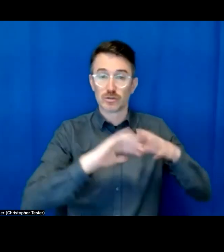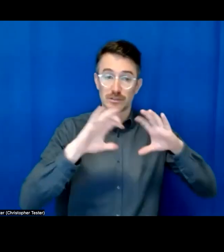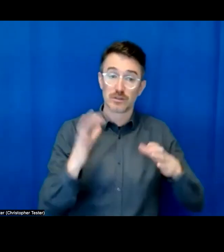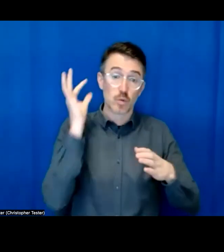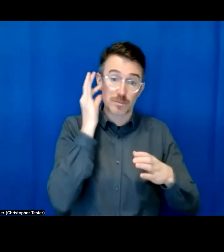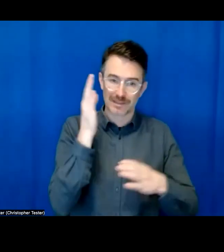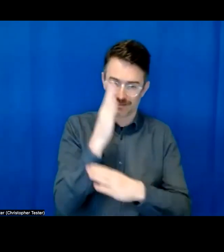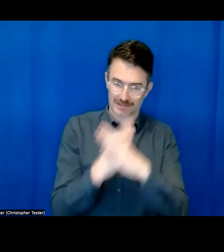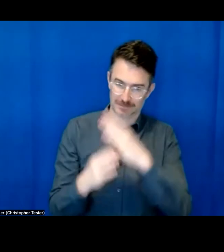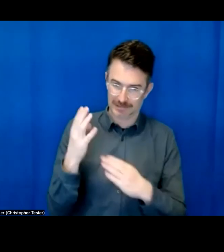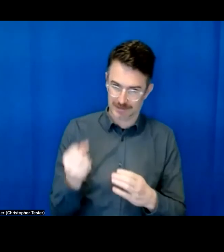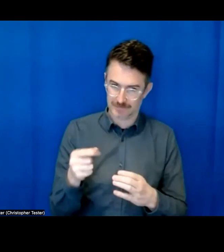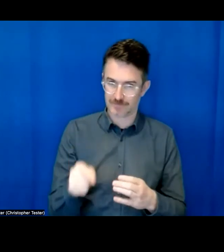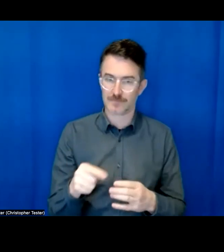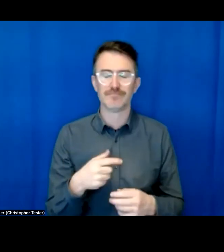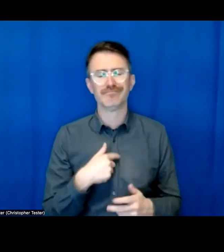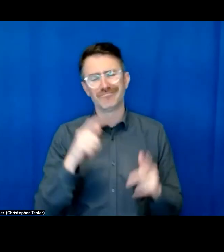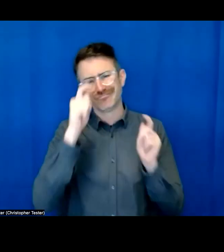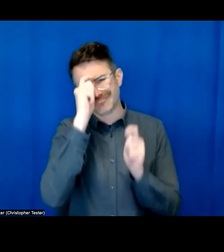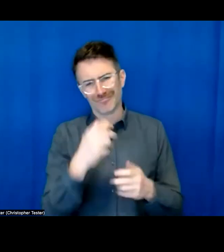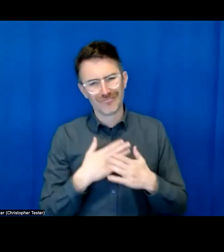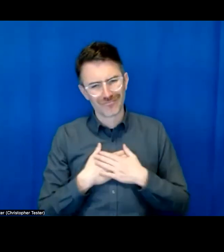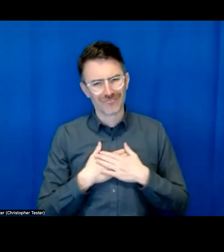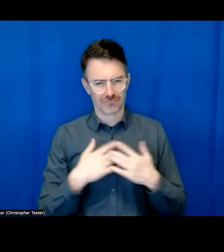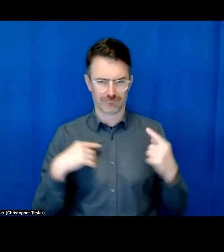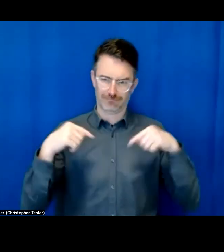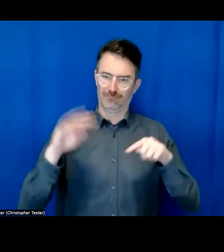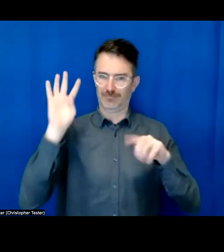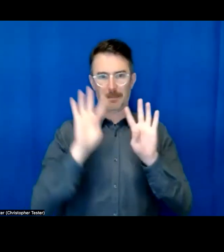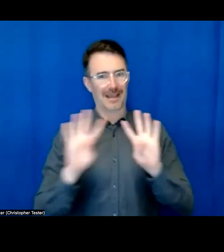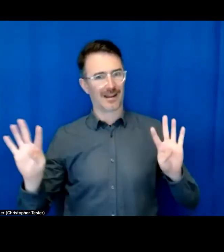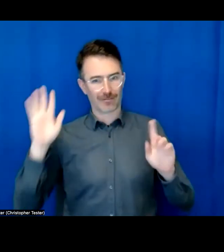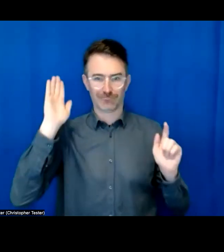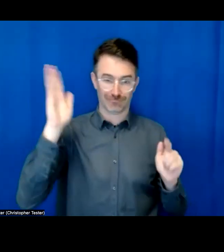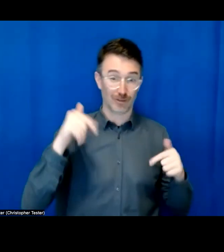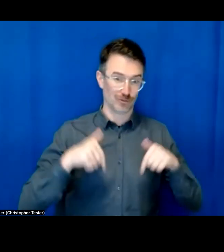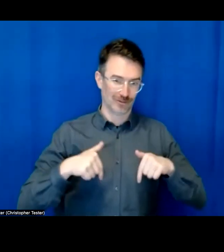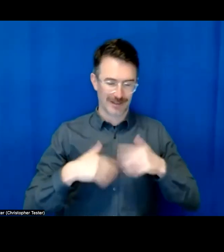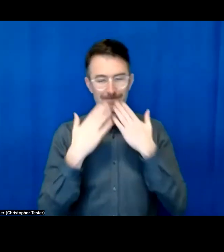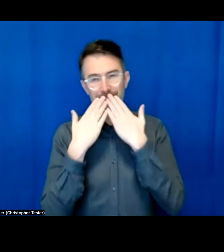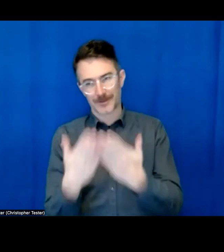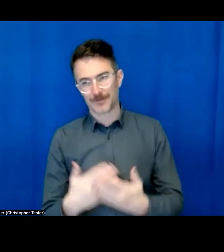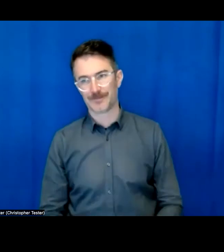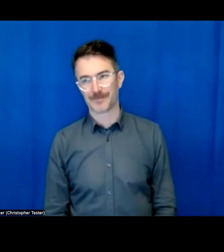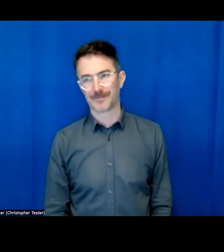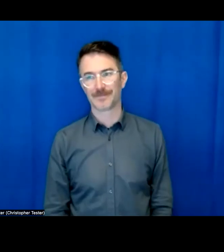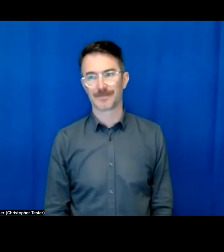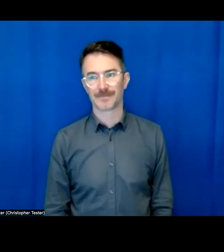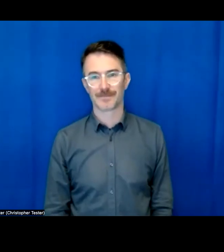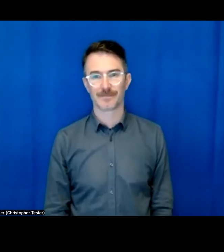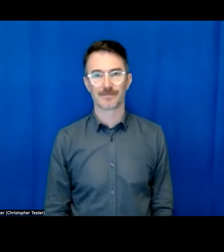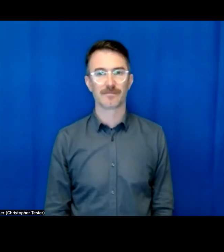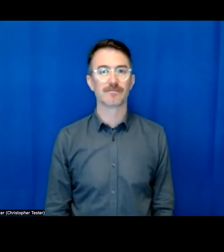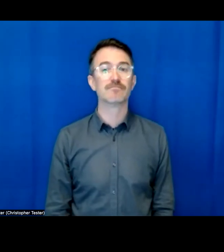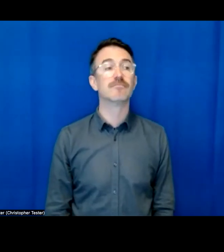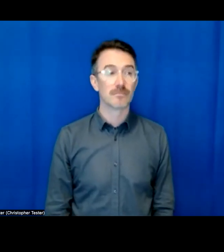honor to me to be involved in this great opportunity to share about the role of women with disabilities